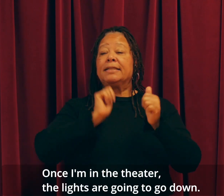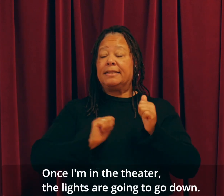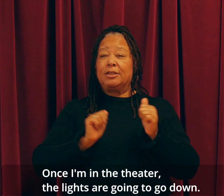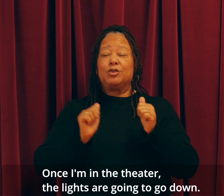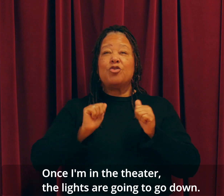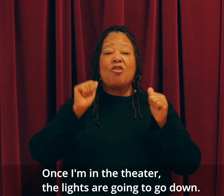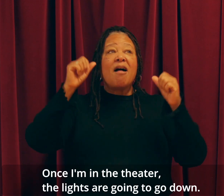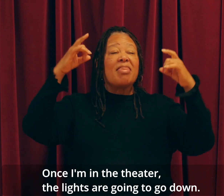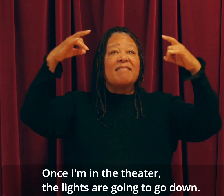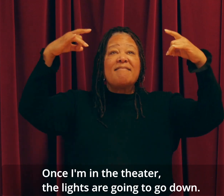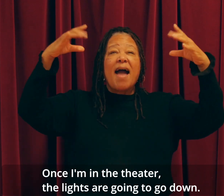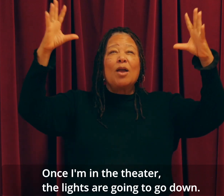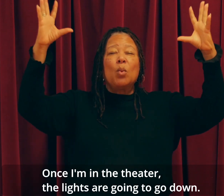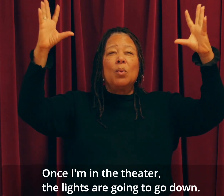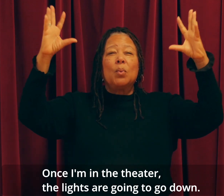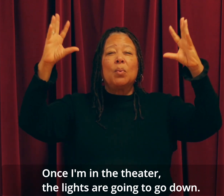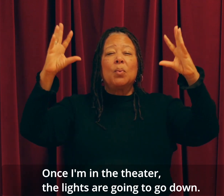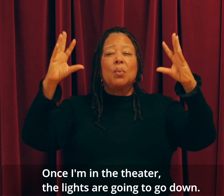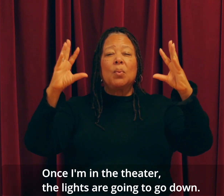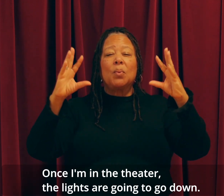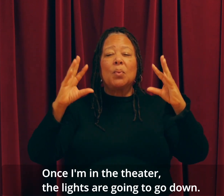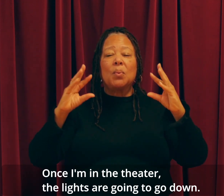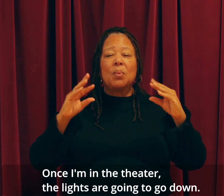Once I'm in the theater, the lights are going to go down.